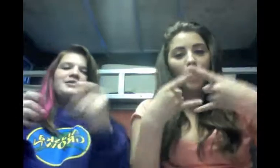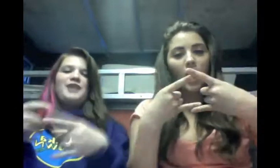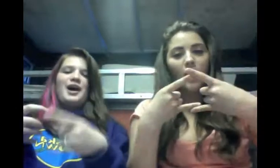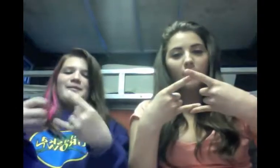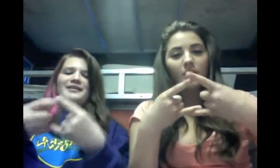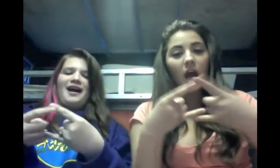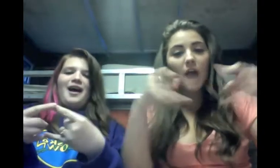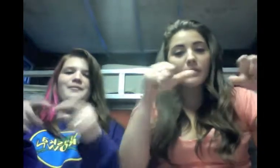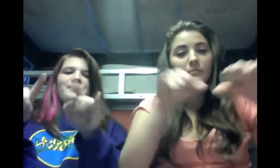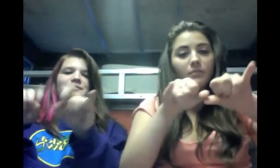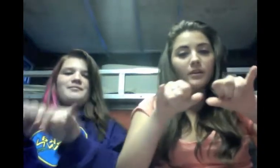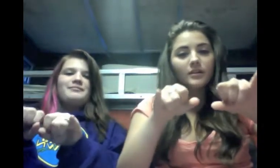Drama llama.